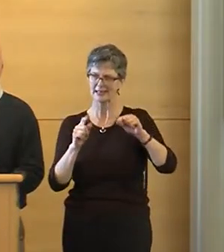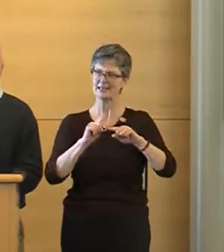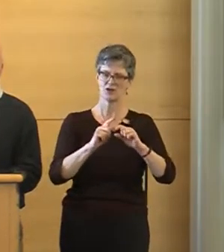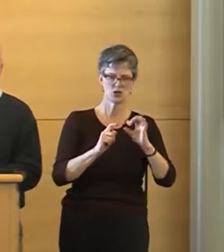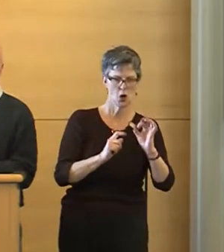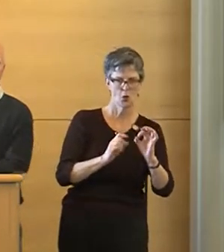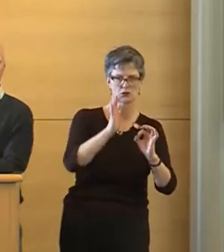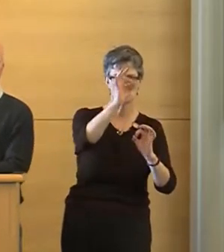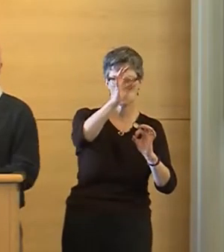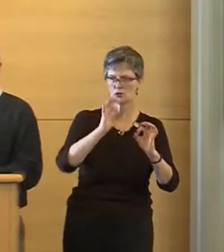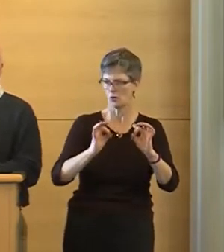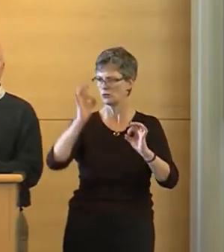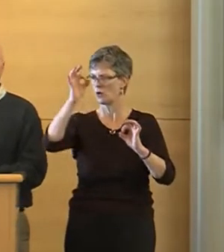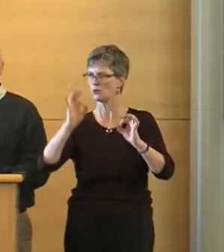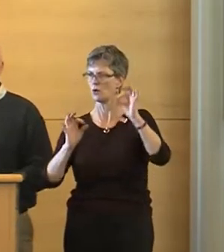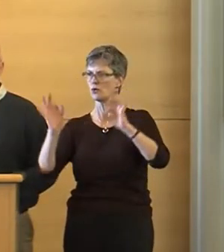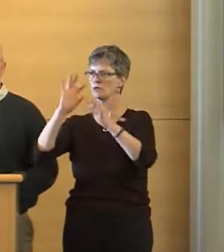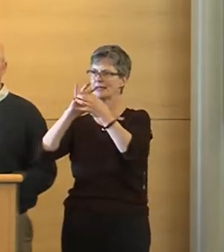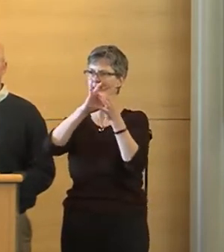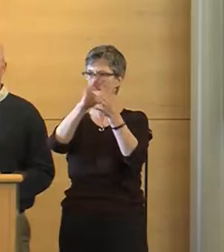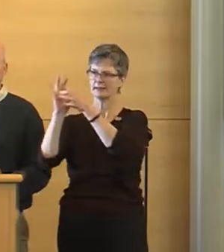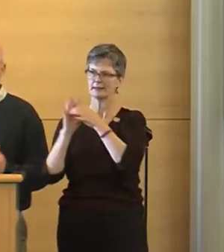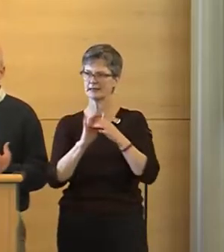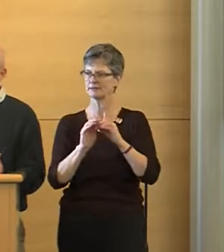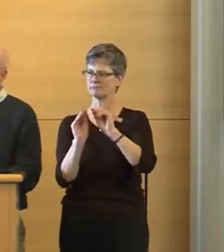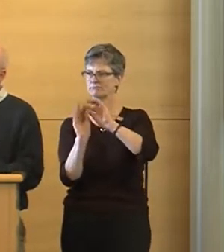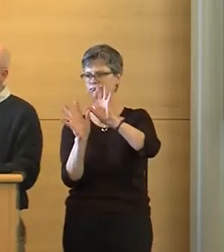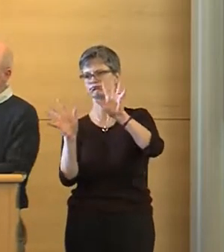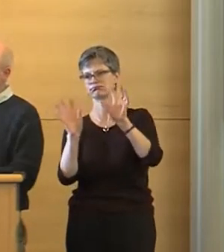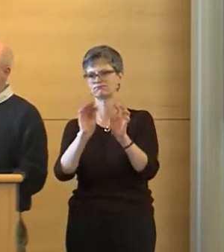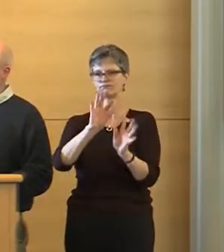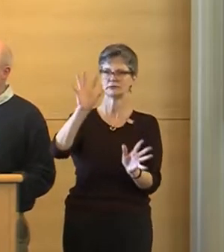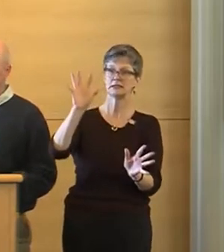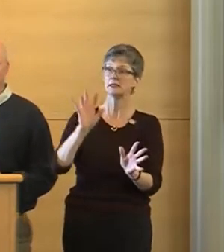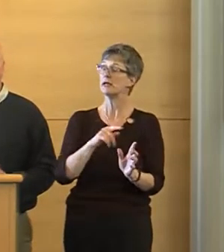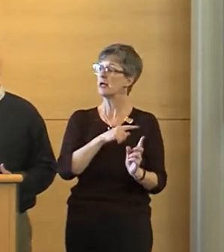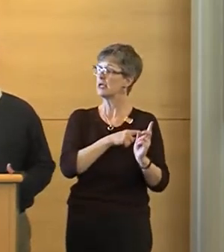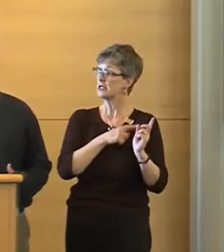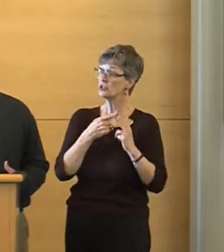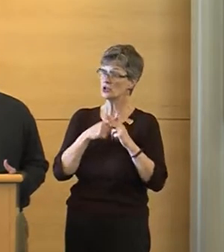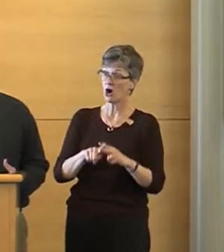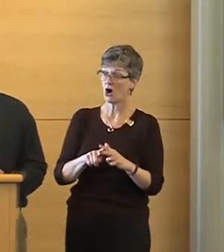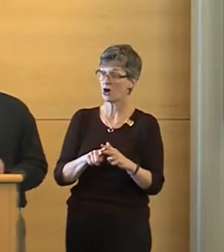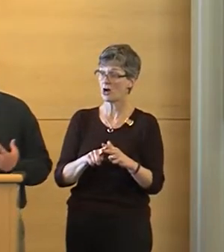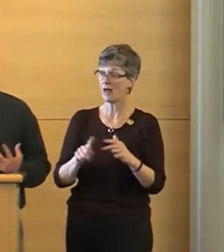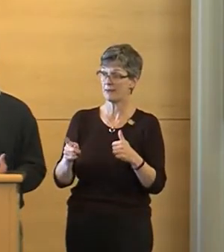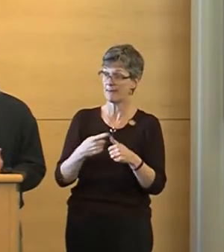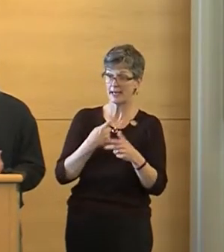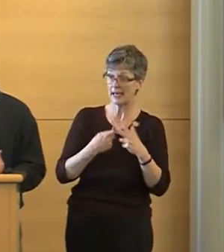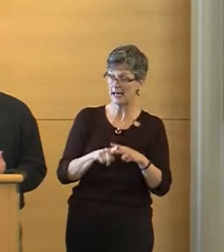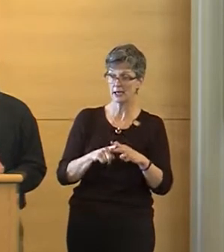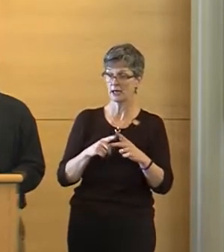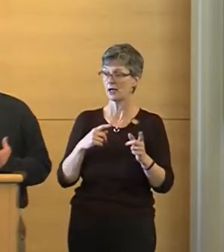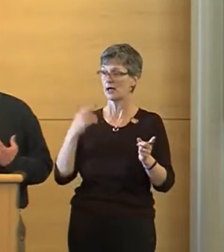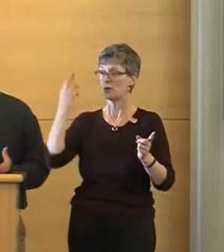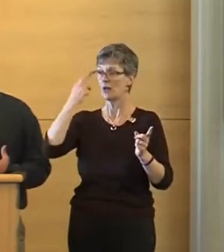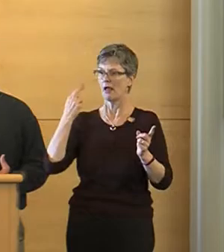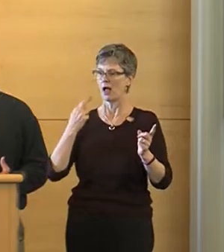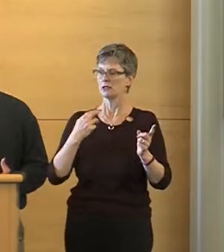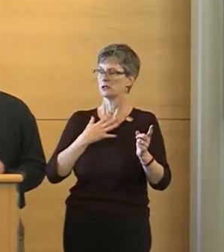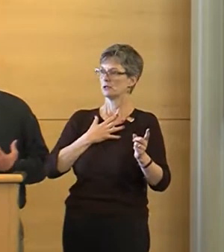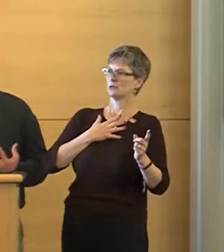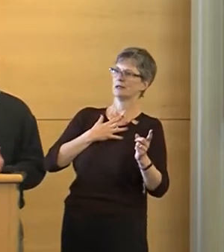But he set out to map the internet, and this is the outcome of that project. So